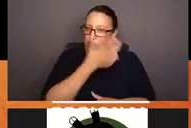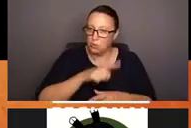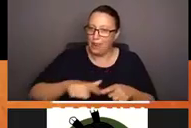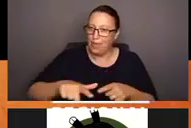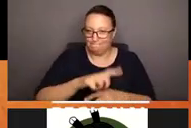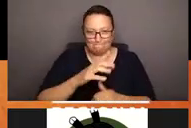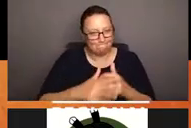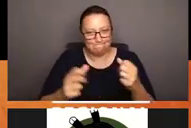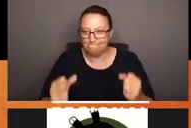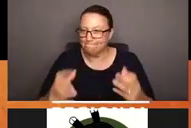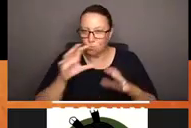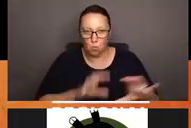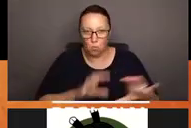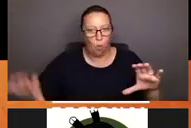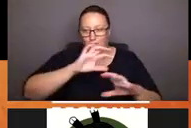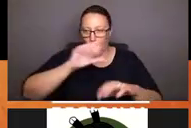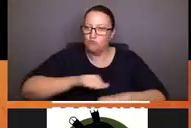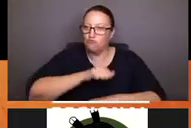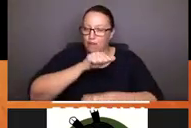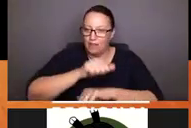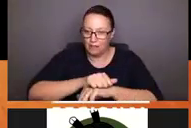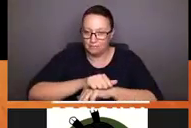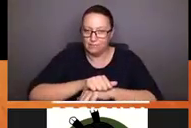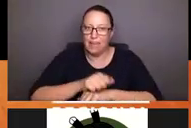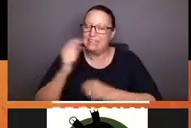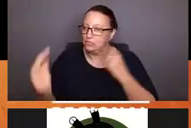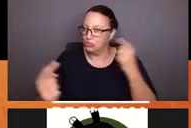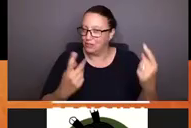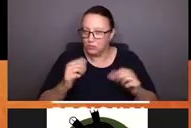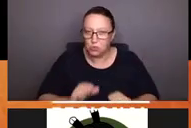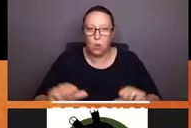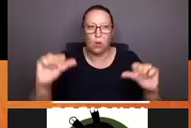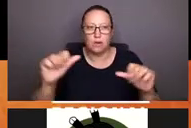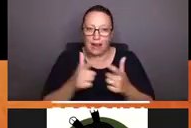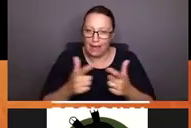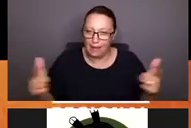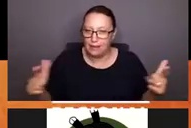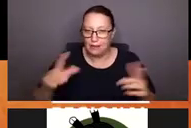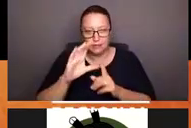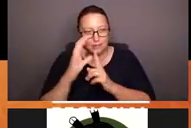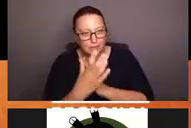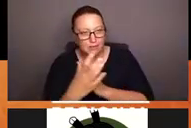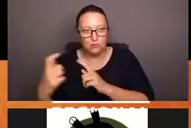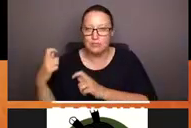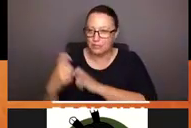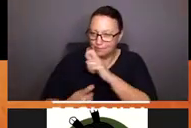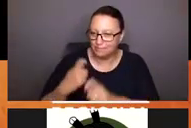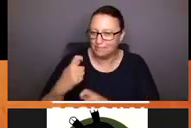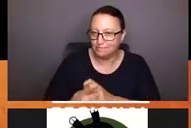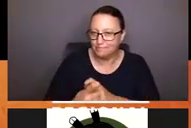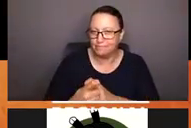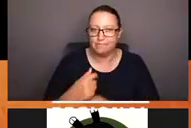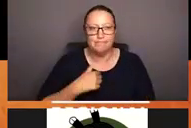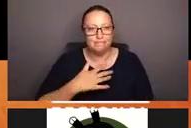country, each place with its own language, culture, and traditions. I'd like to acknowledge the waterways, country, and